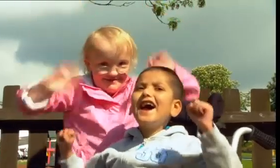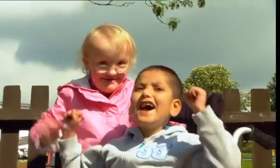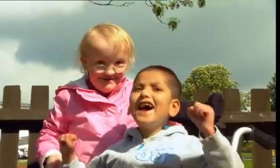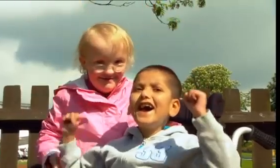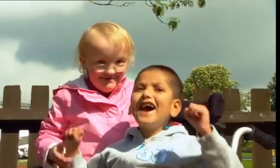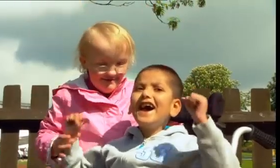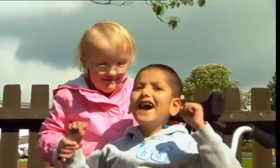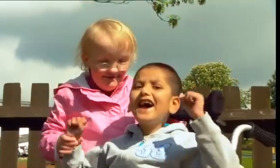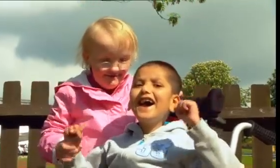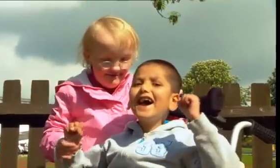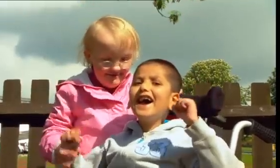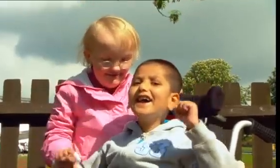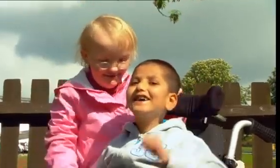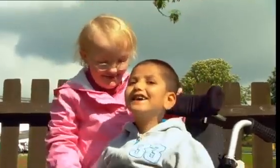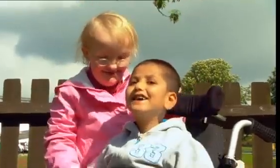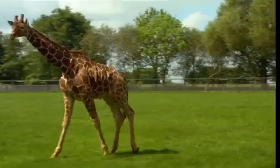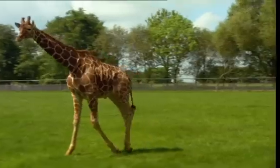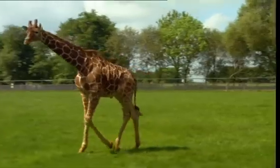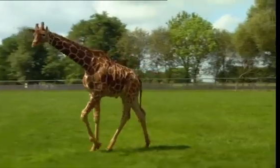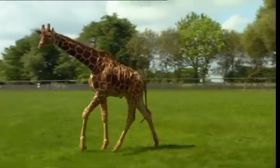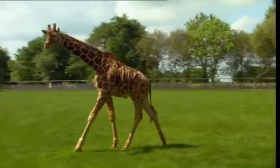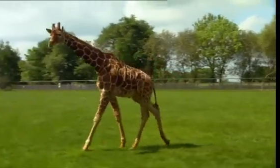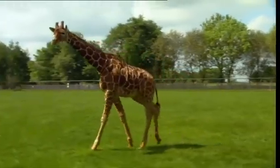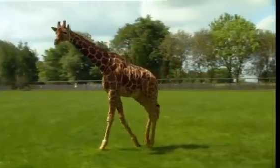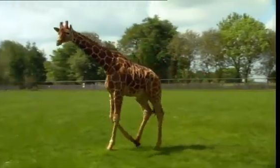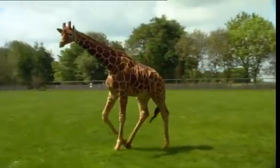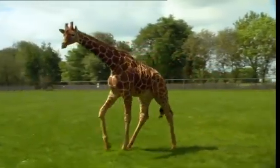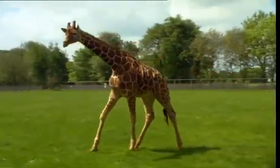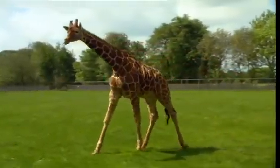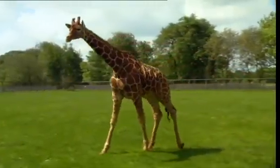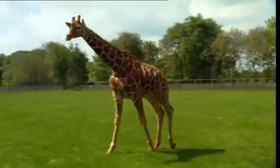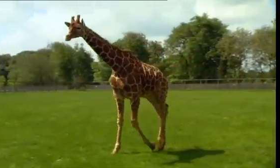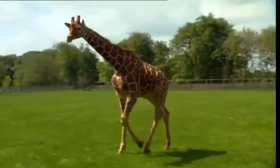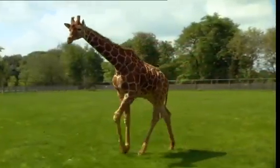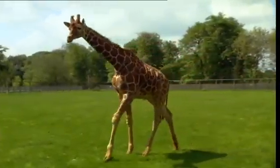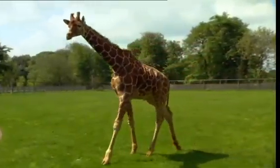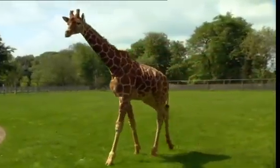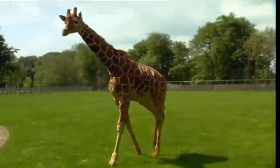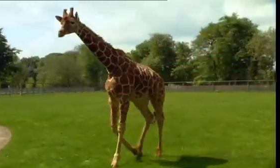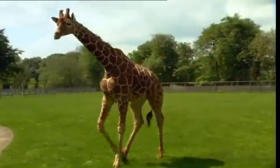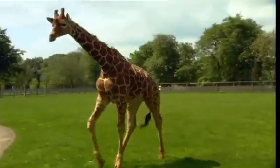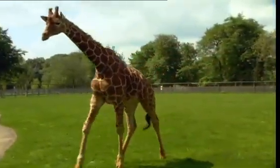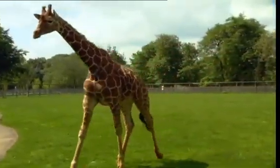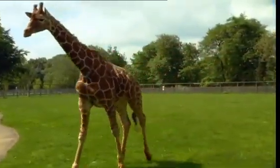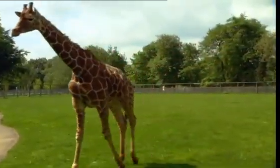Grace and Danny have found the giraffe. Can you see the giraffe? Yes, there's the